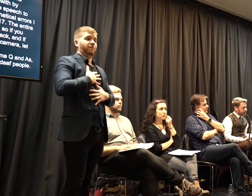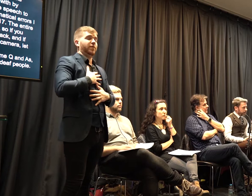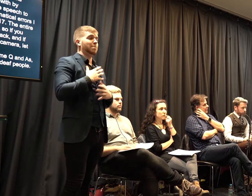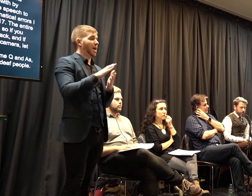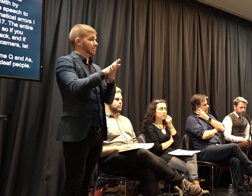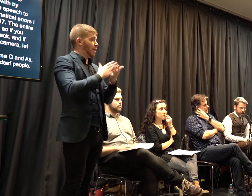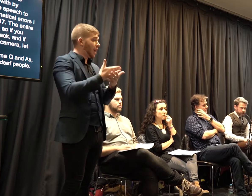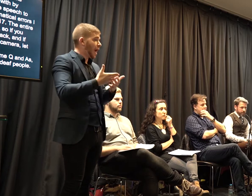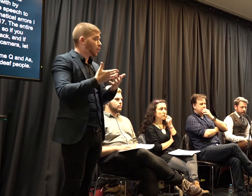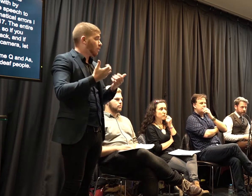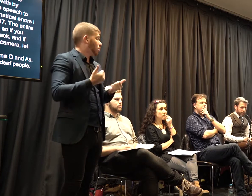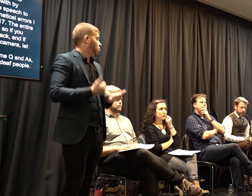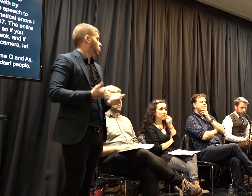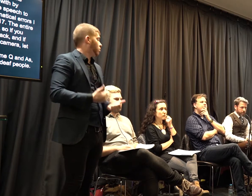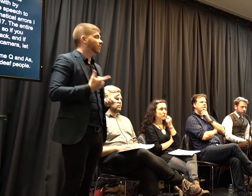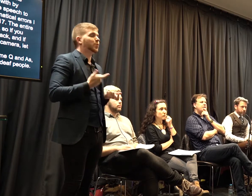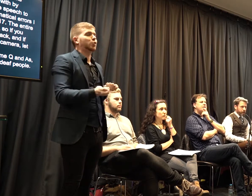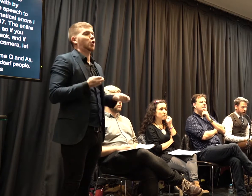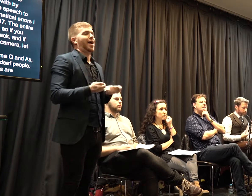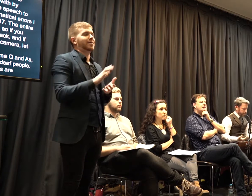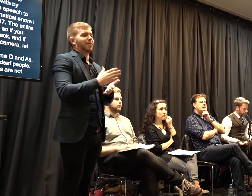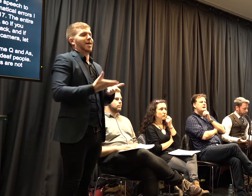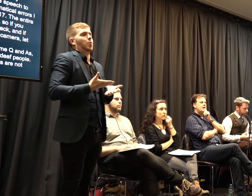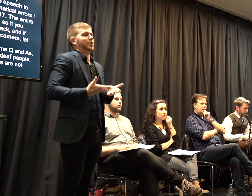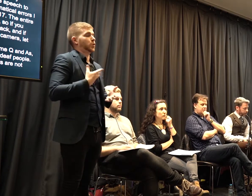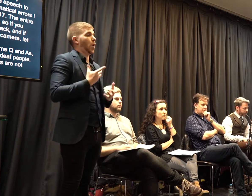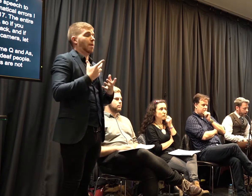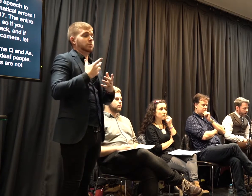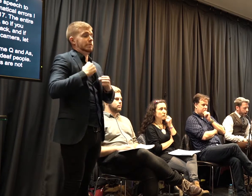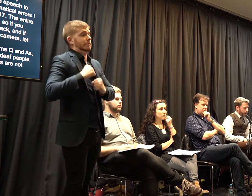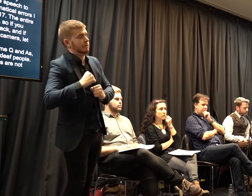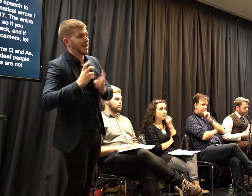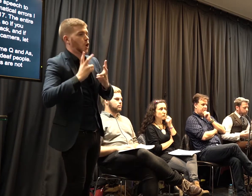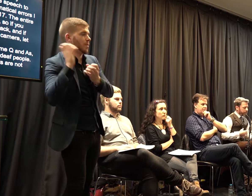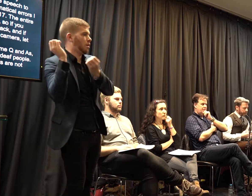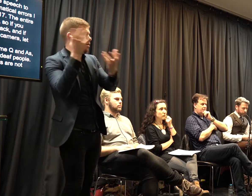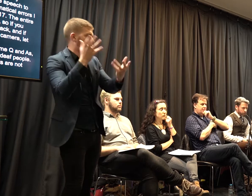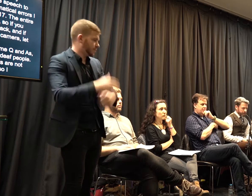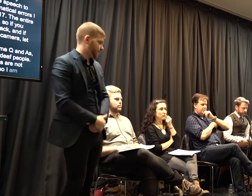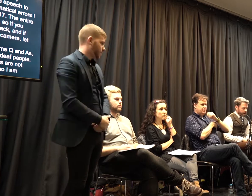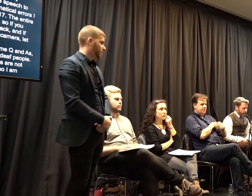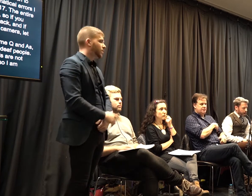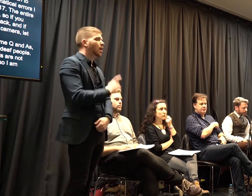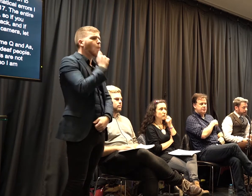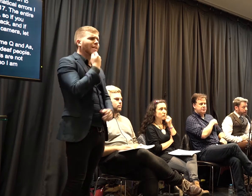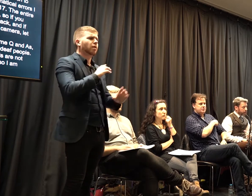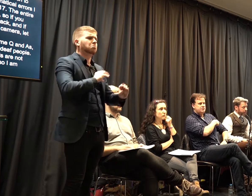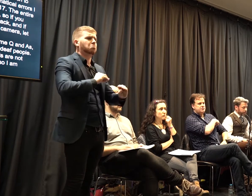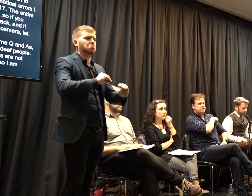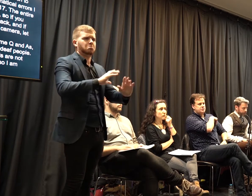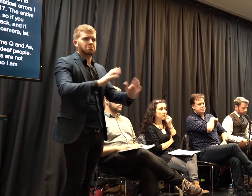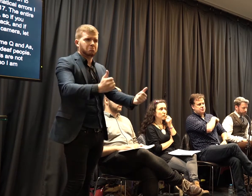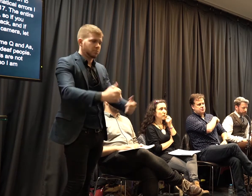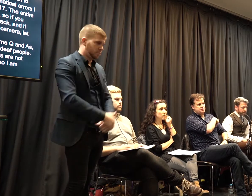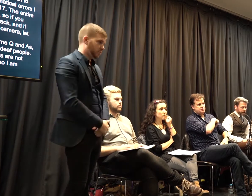sign language skills are not good enough to chair this in sign language, so I'm relying obviously on the interpreters. But there will be some pauses. We're going to start